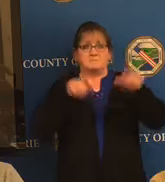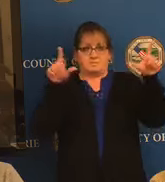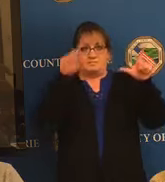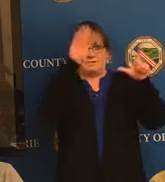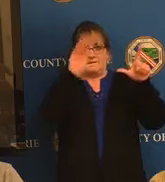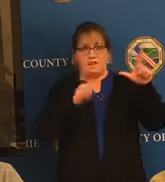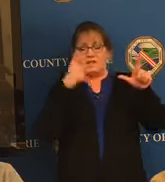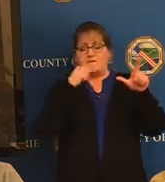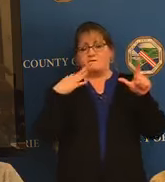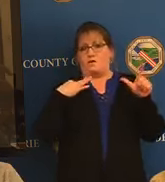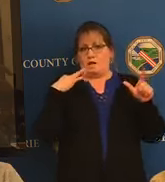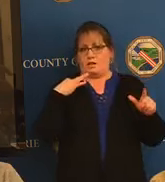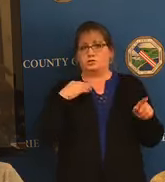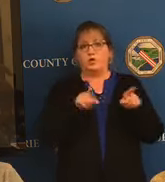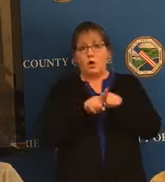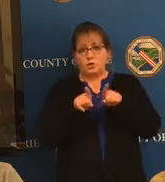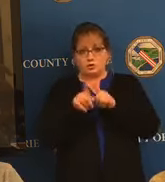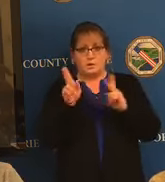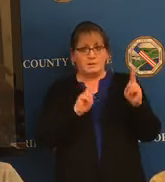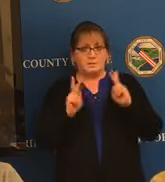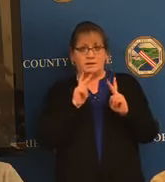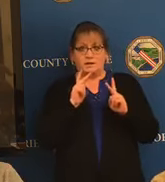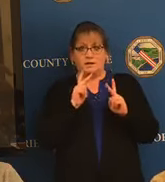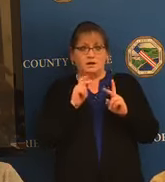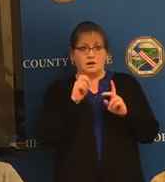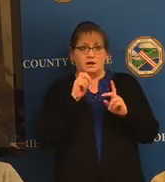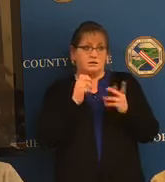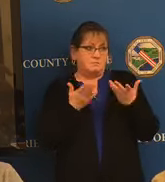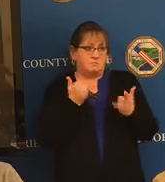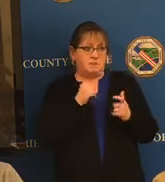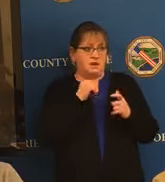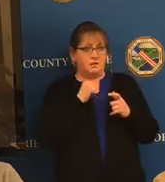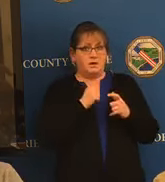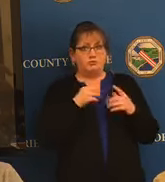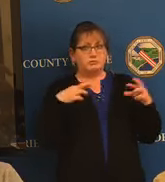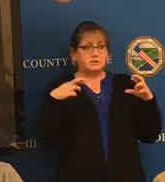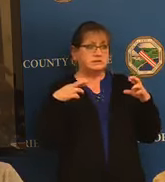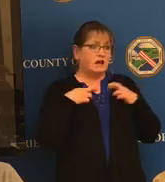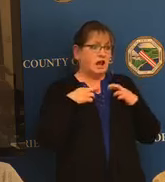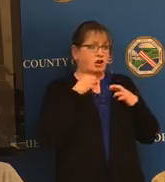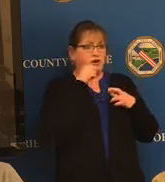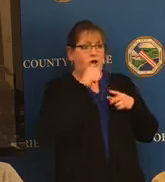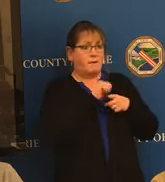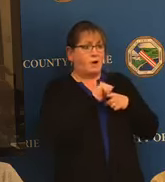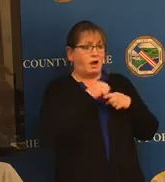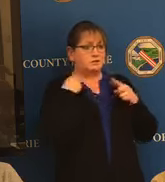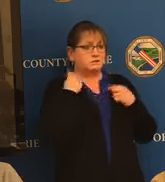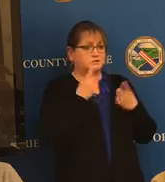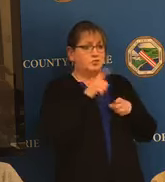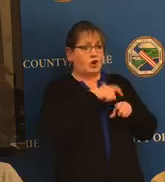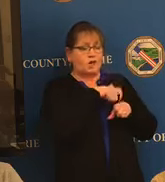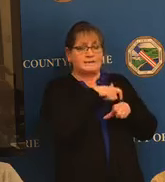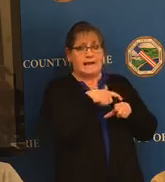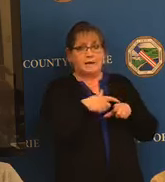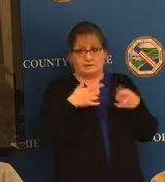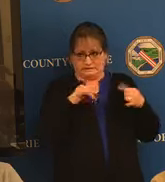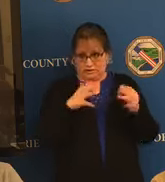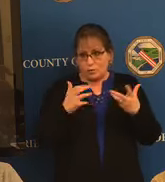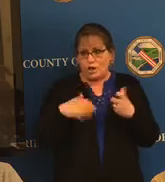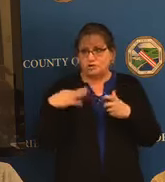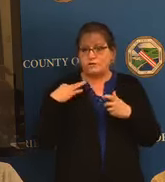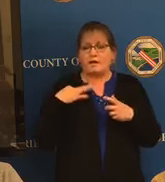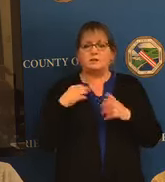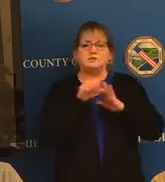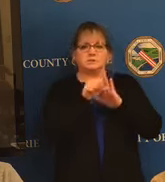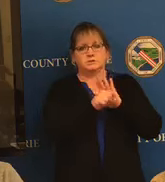And even they're also taking people who haven't been in practice for a while, and they still want to volunteer. The